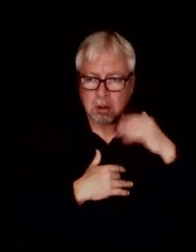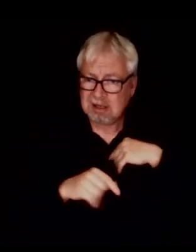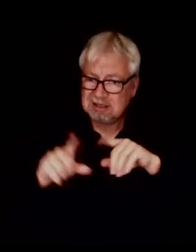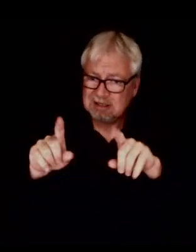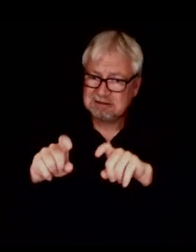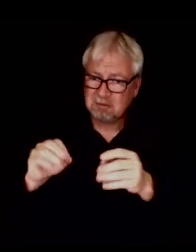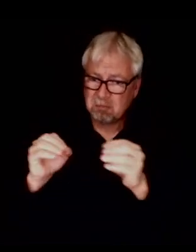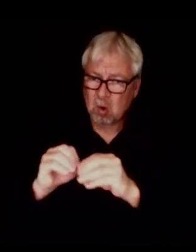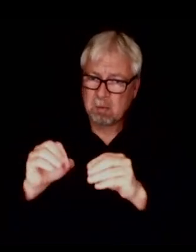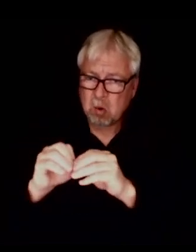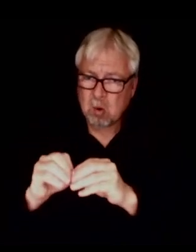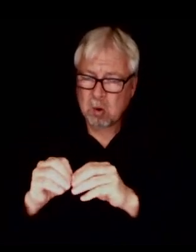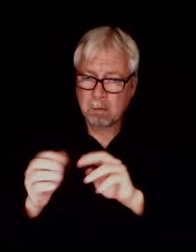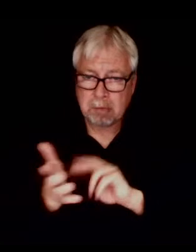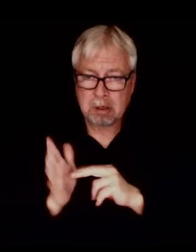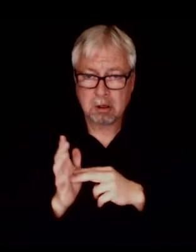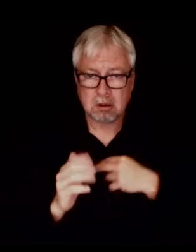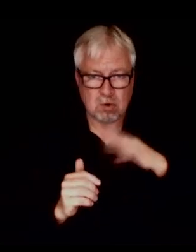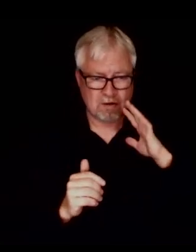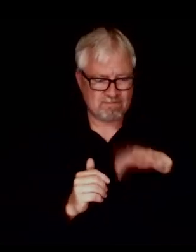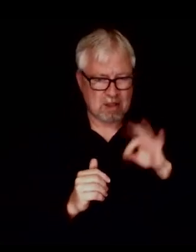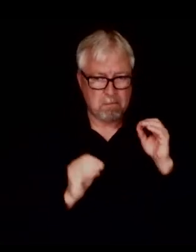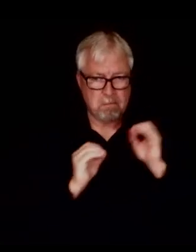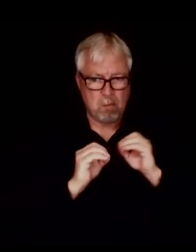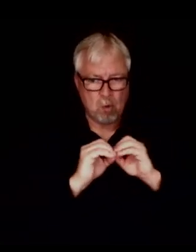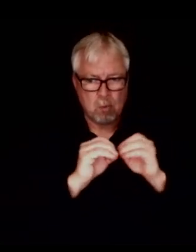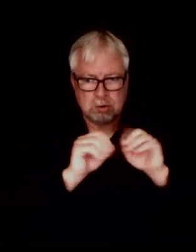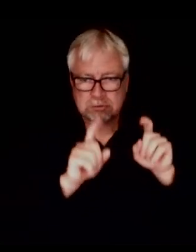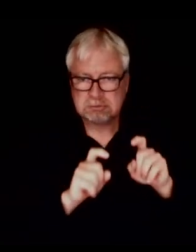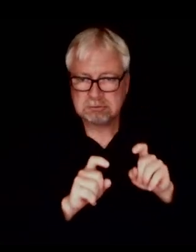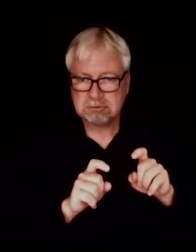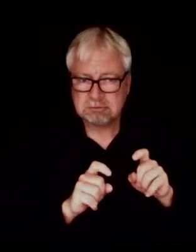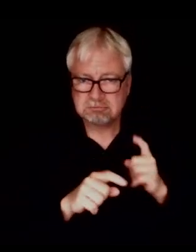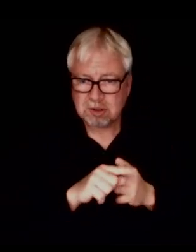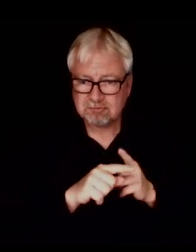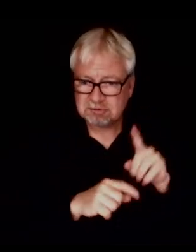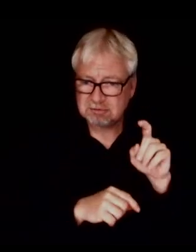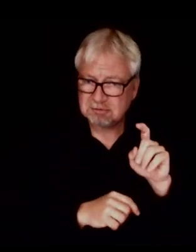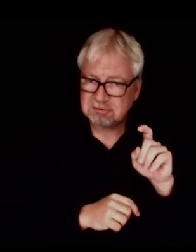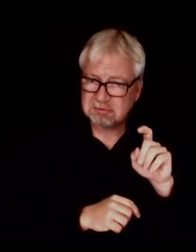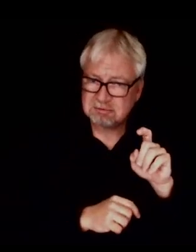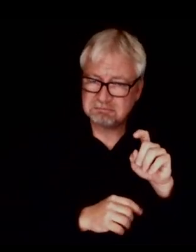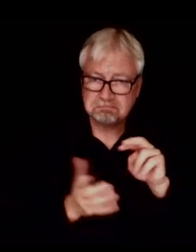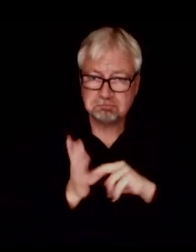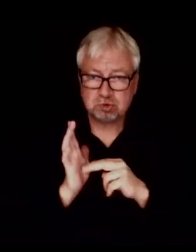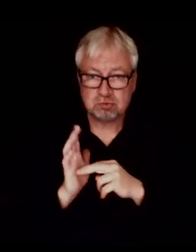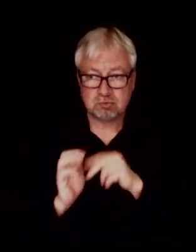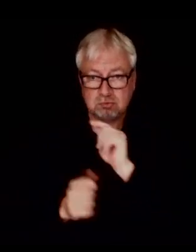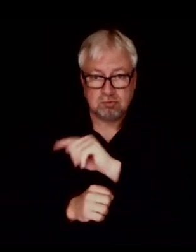for more tests, which is going to find more cases. Is that driving this increase somewhat?